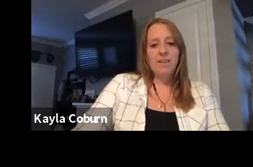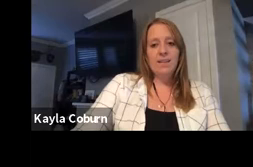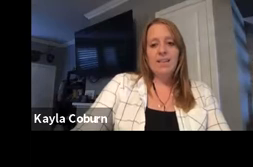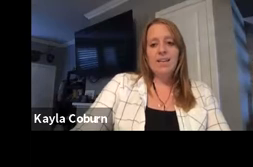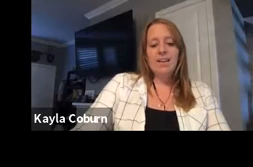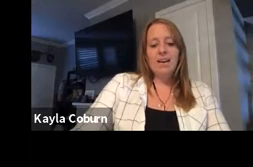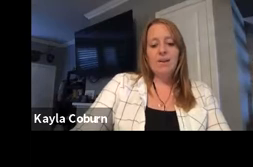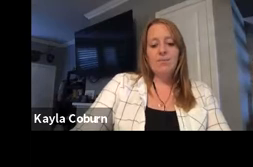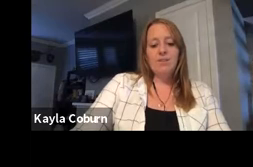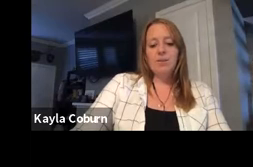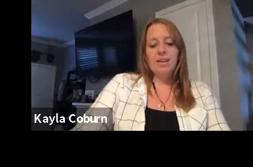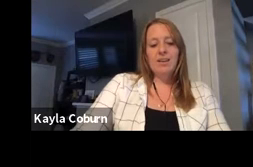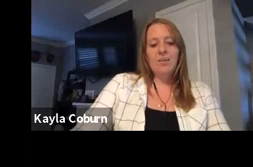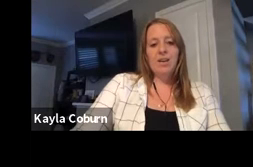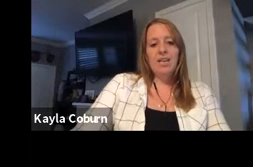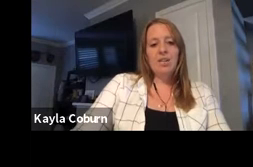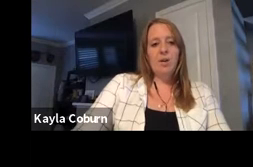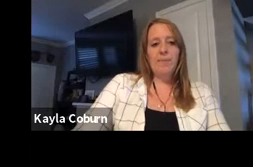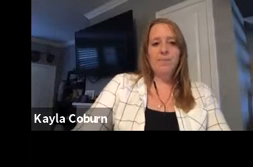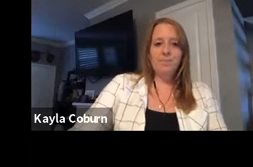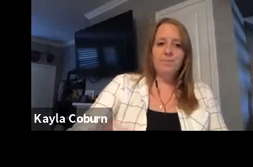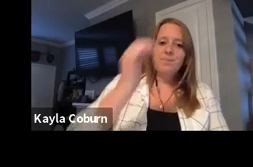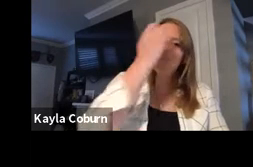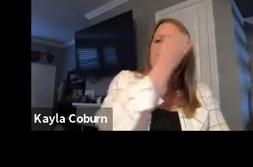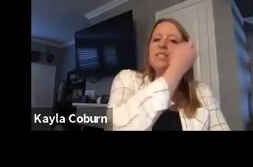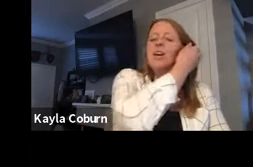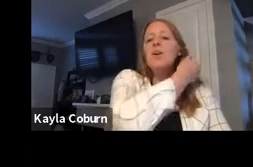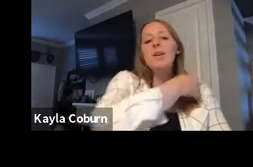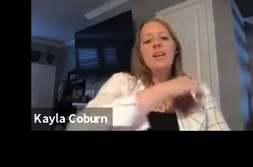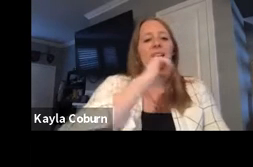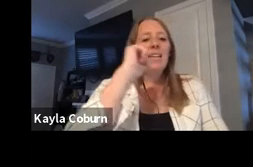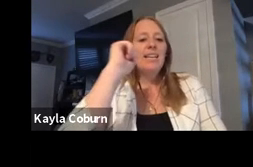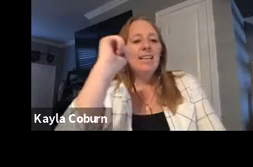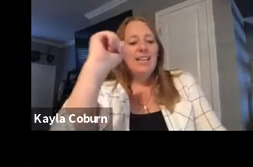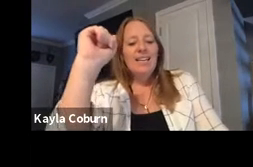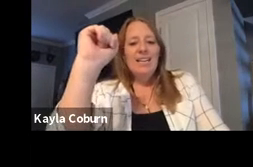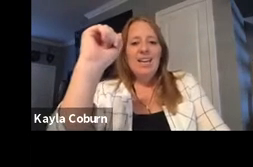them to really get the communication going. So